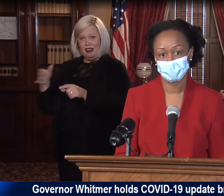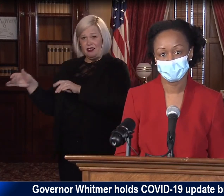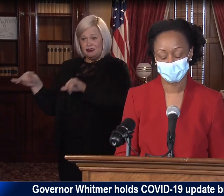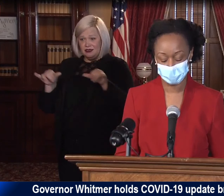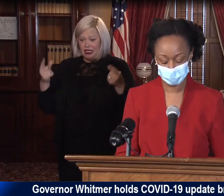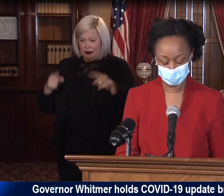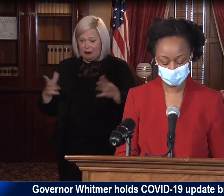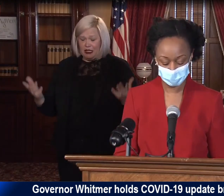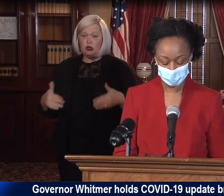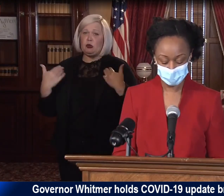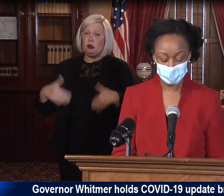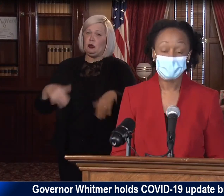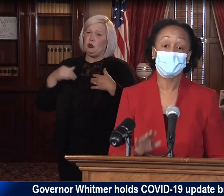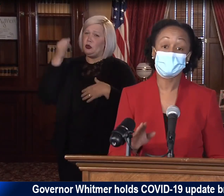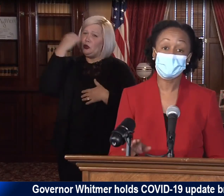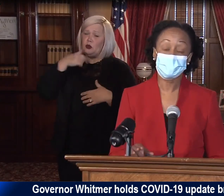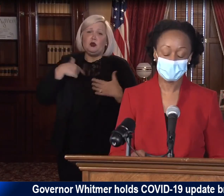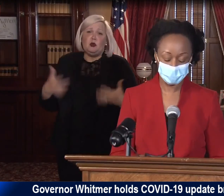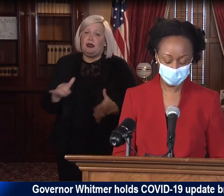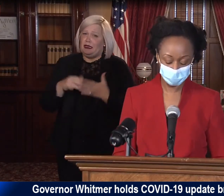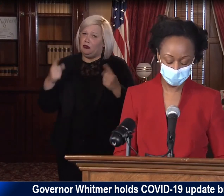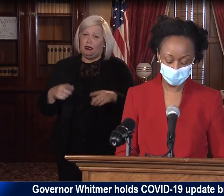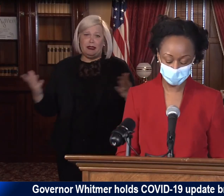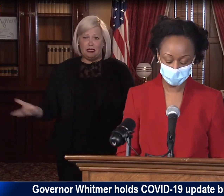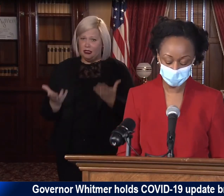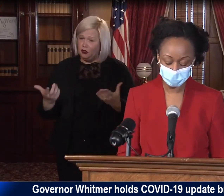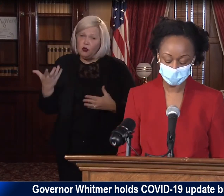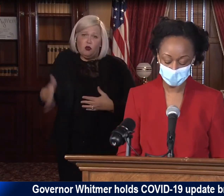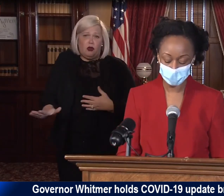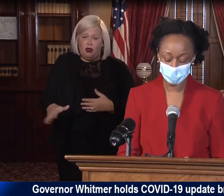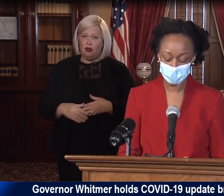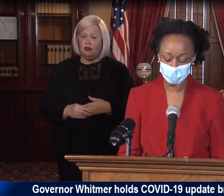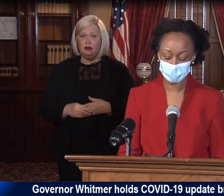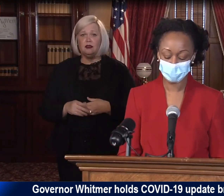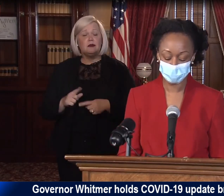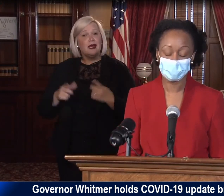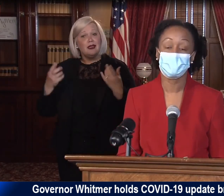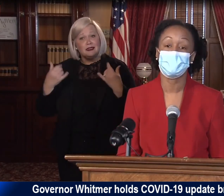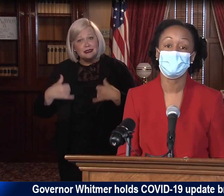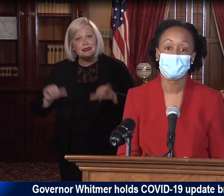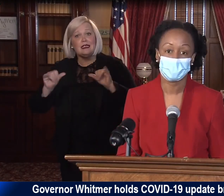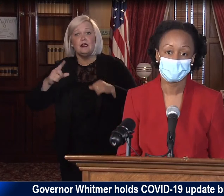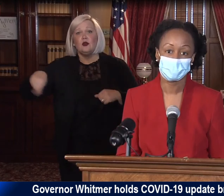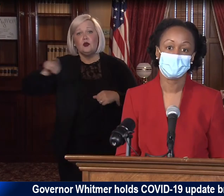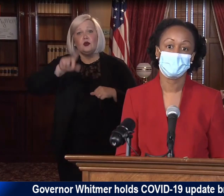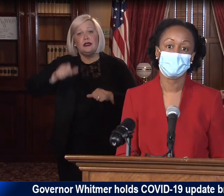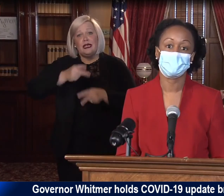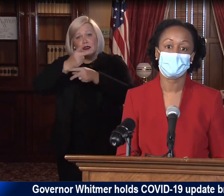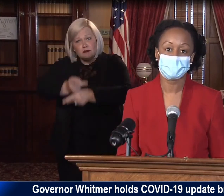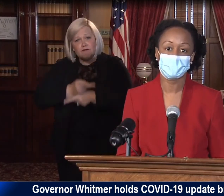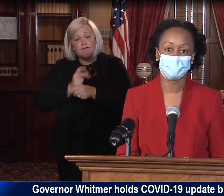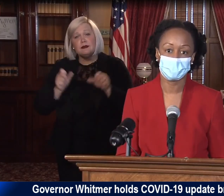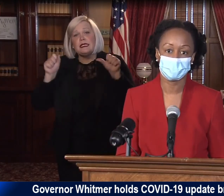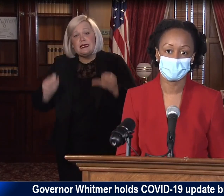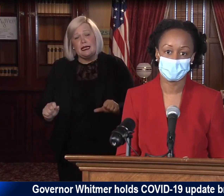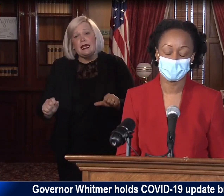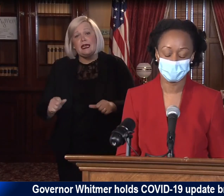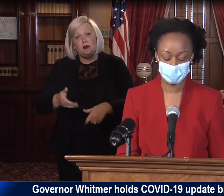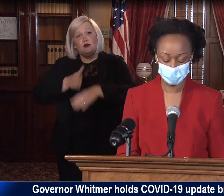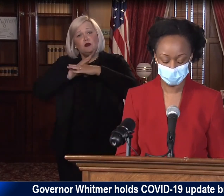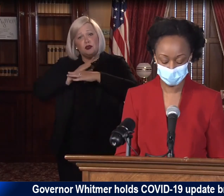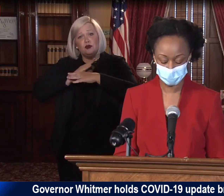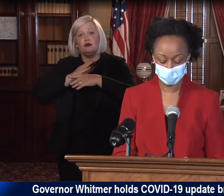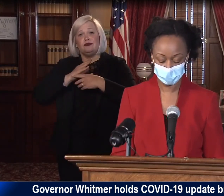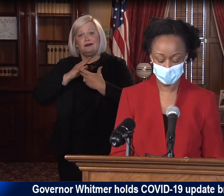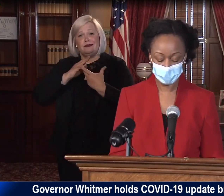hospitalizations, and deaths. But it's not too late. There's still time for people to do their part to stop the spread of this